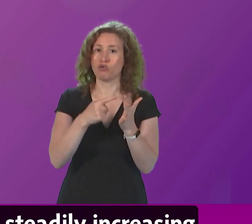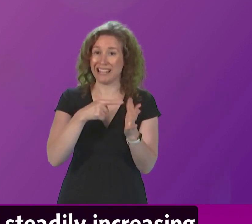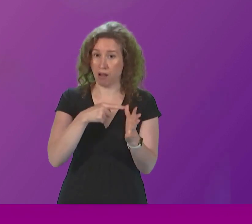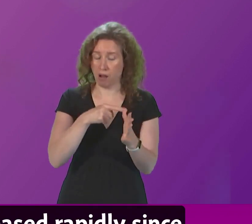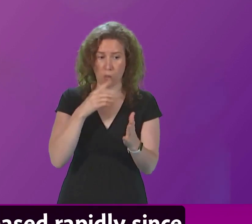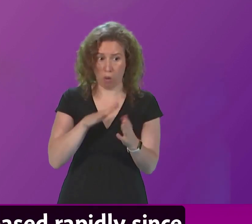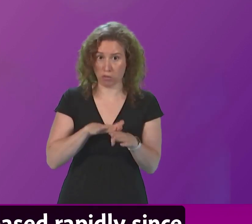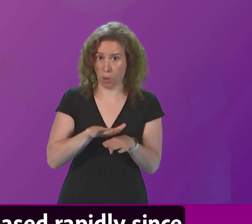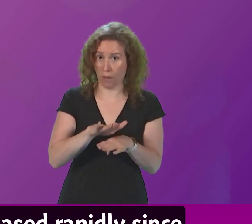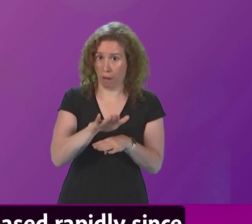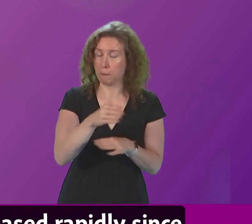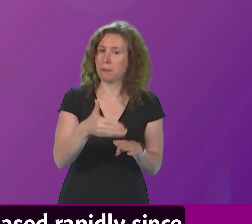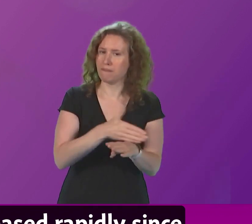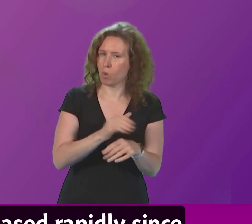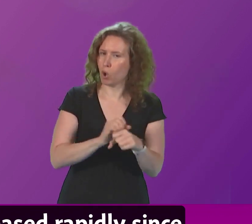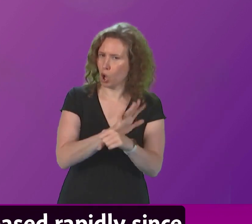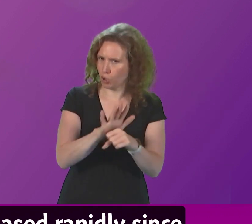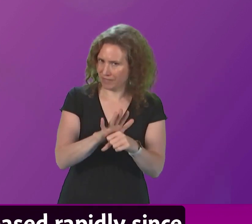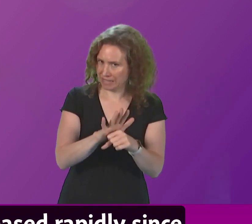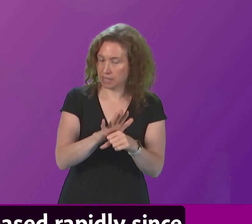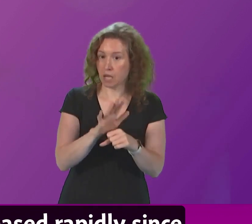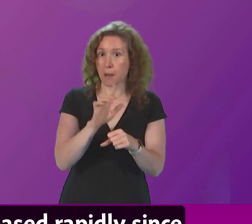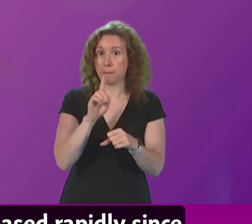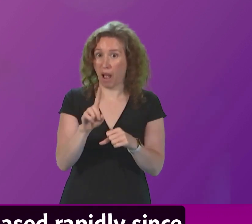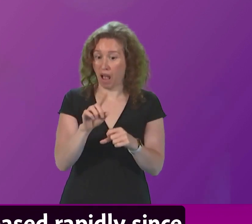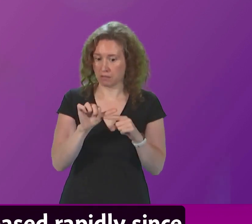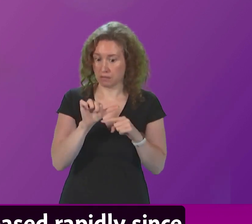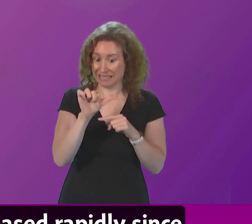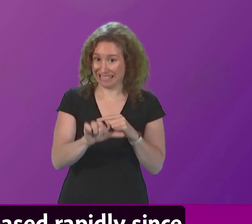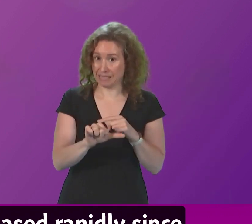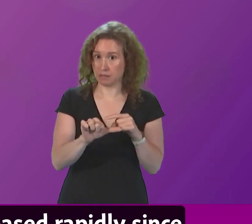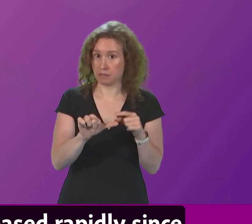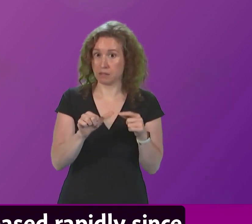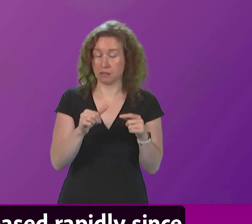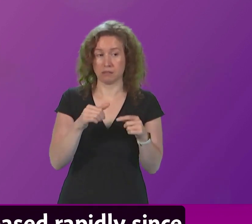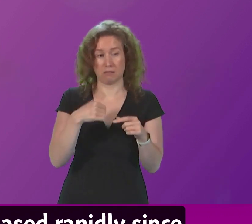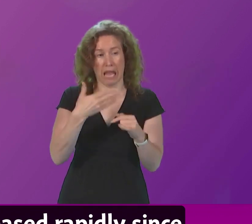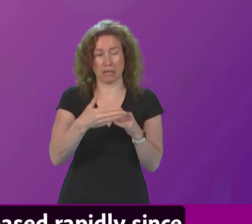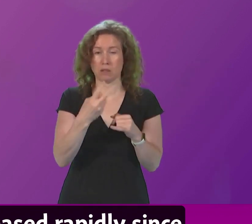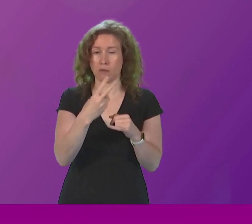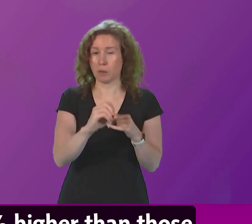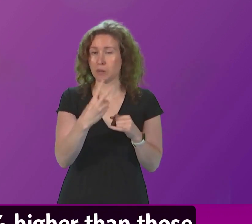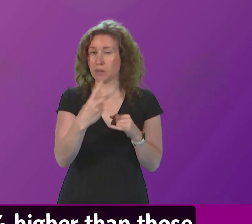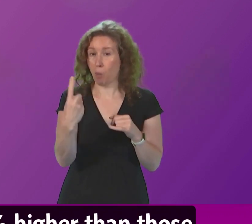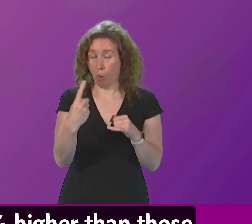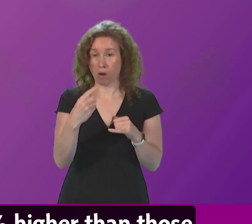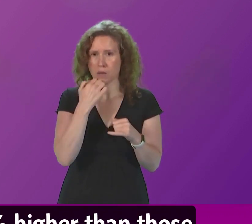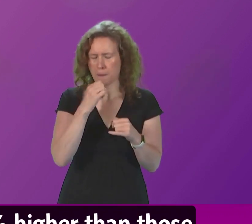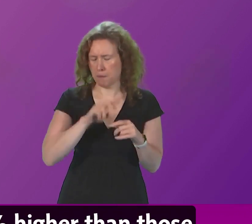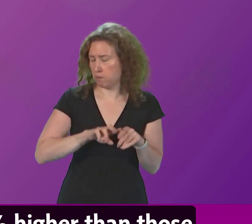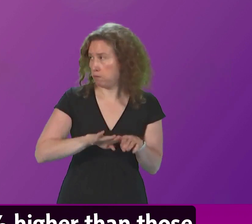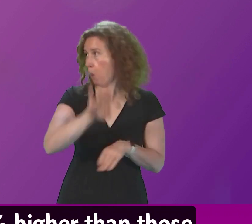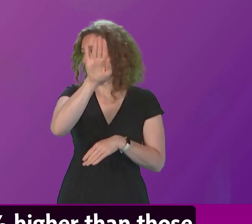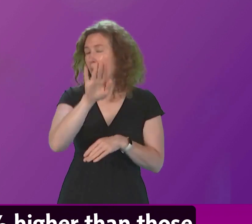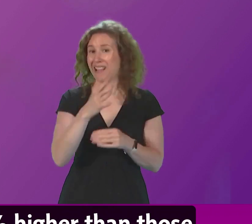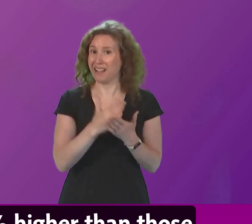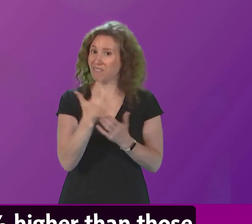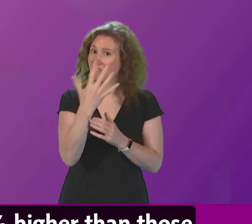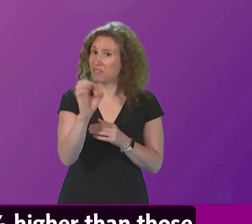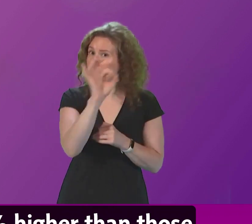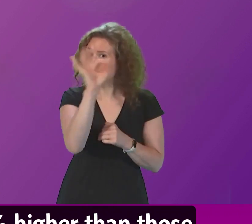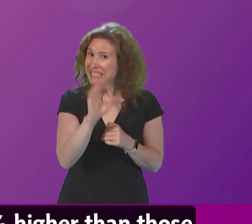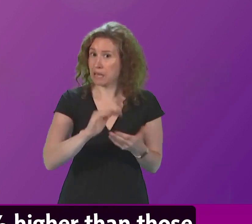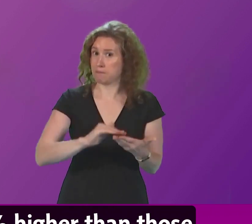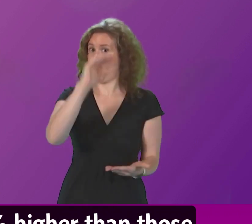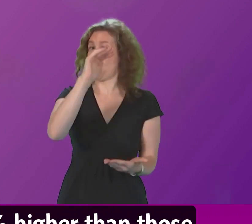to COVID pandemic, but have increased rapidly since the end of 2021. They are now almost 50% higher